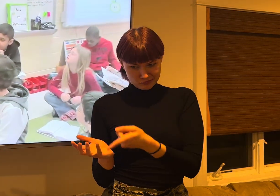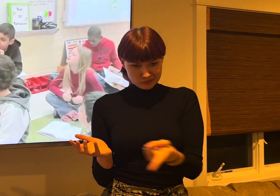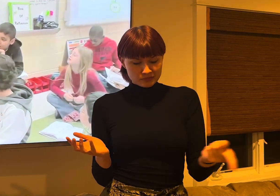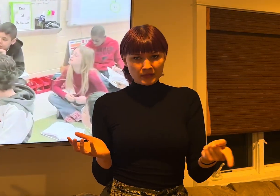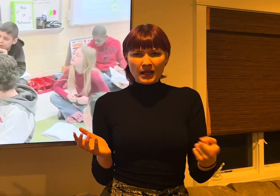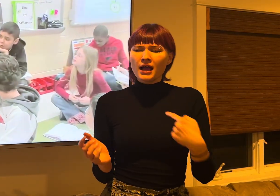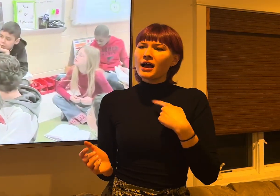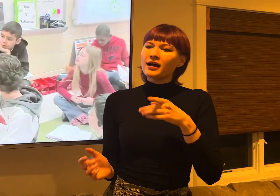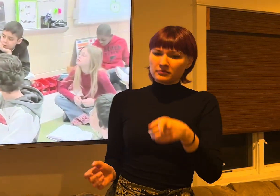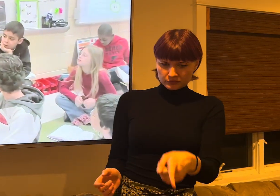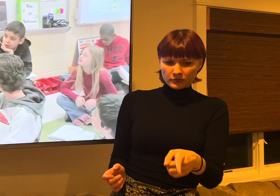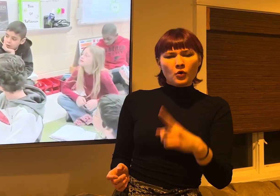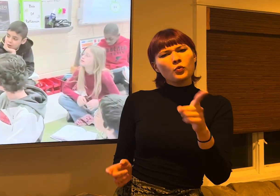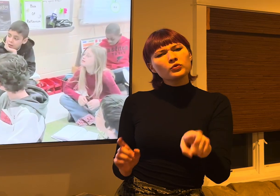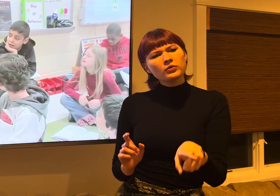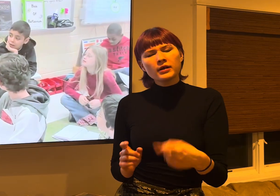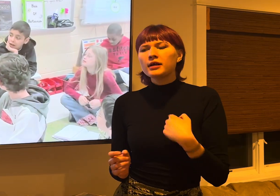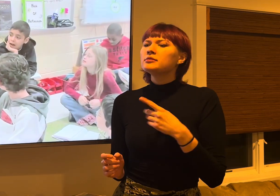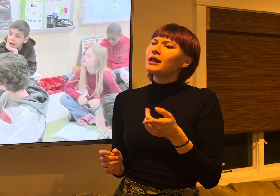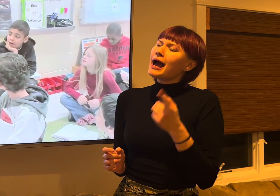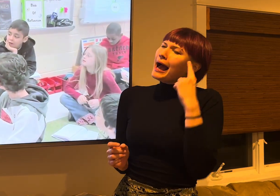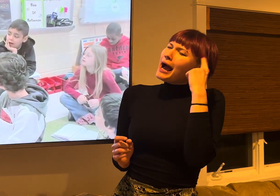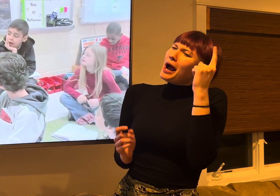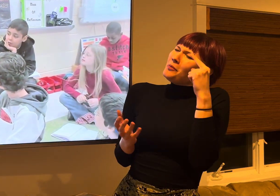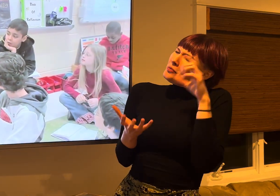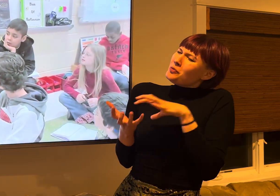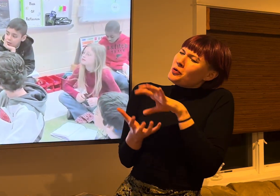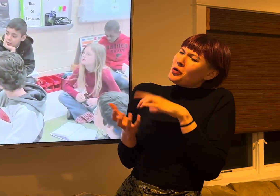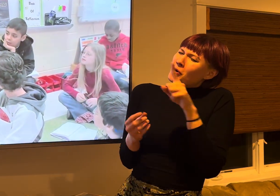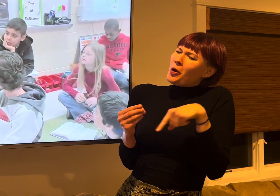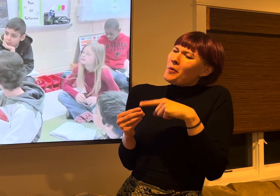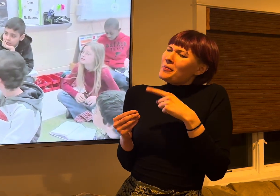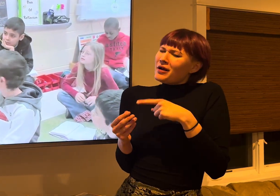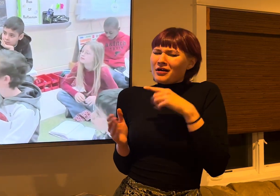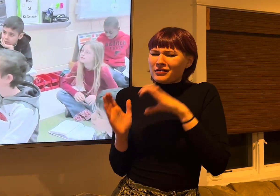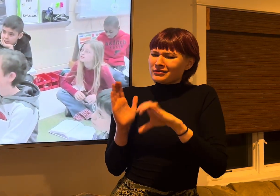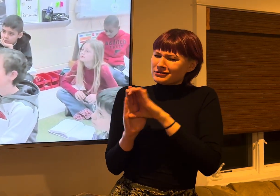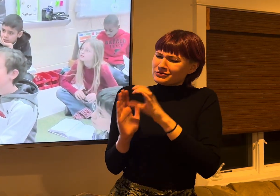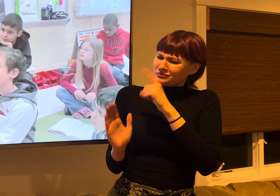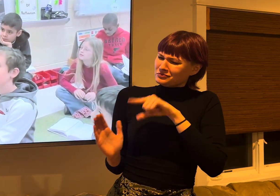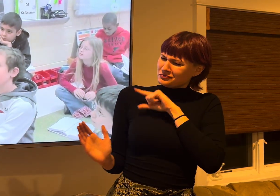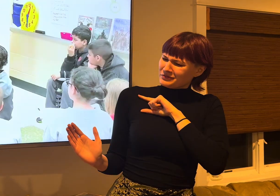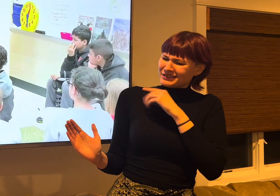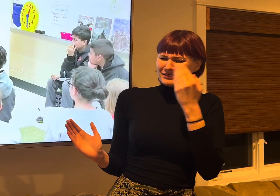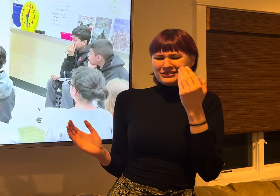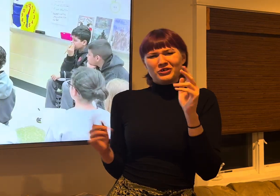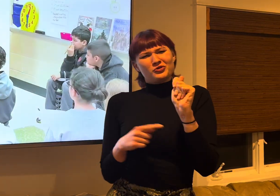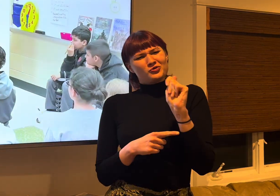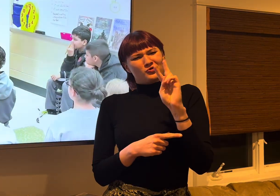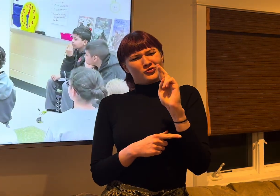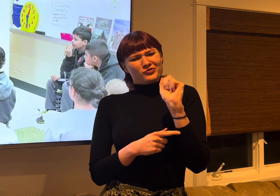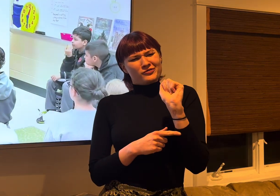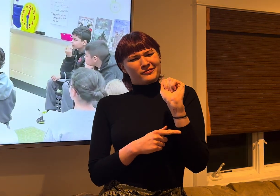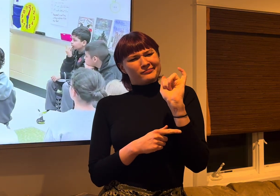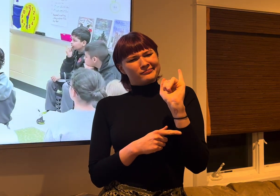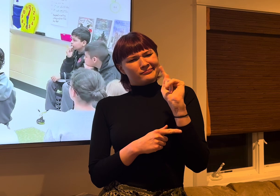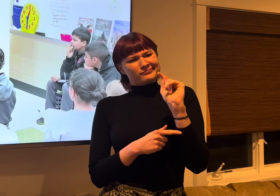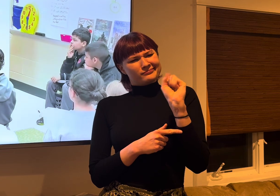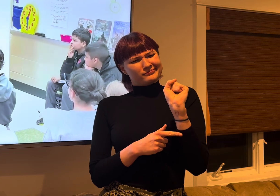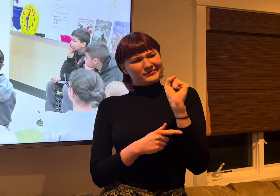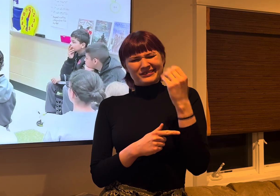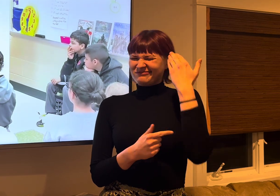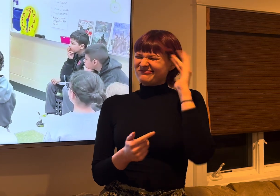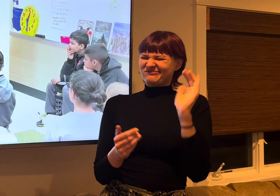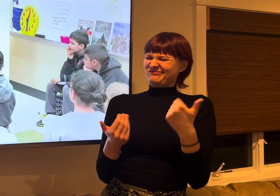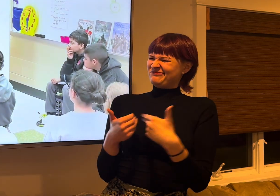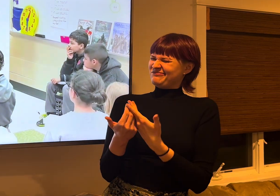character trait because I really don't understand how to find it. Okay, well, that's what we're going to practice today. You gave me the perfect question.